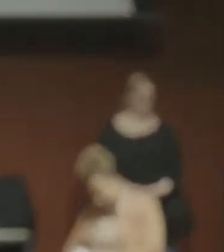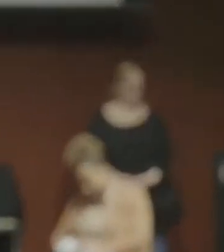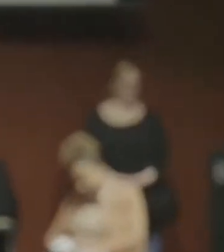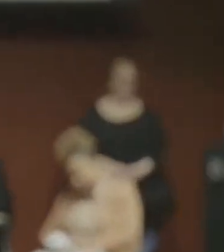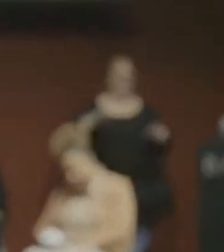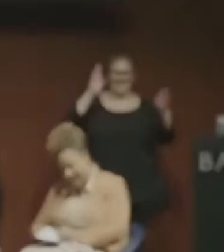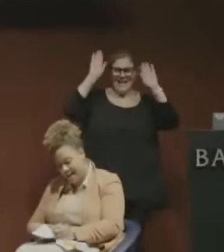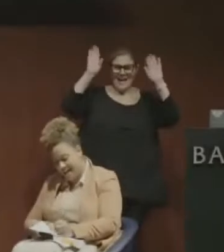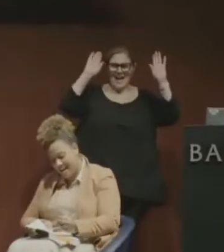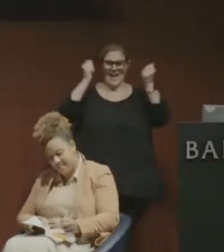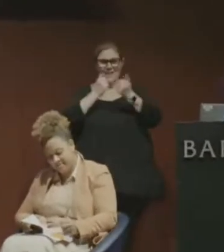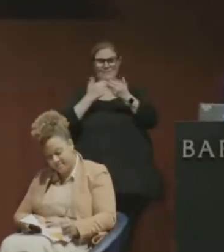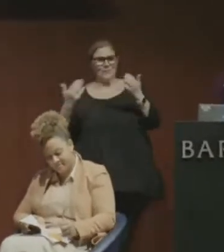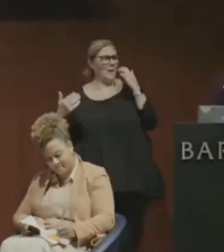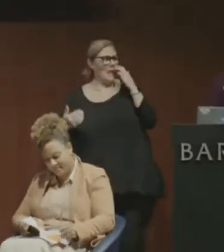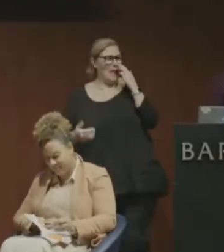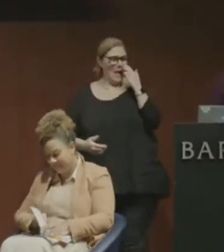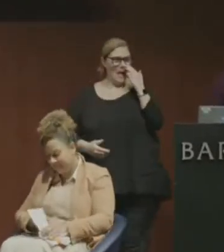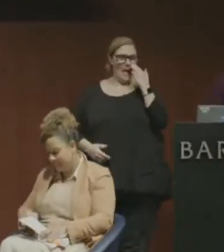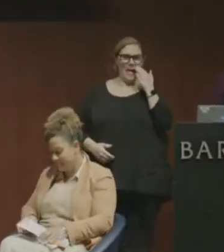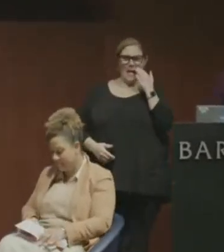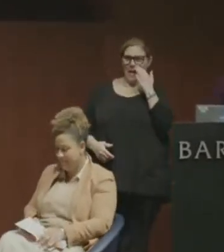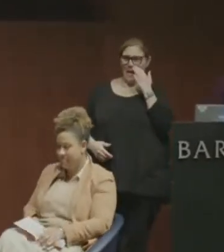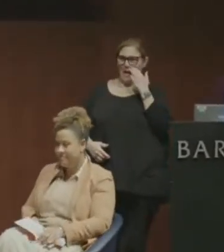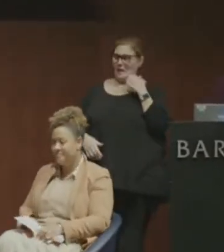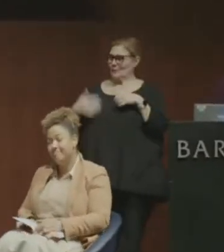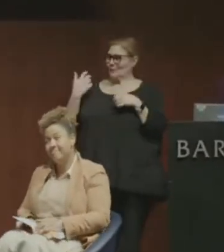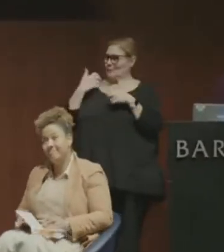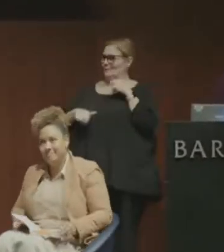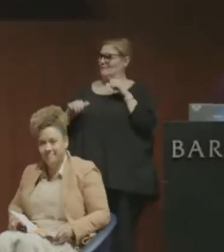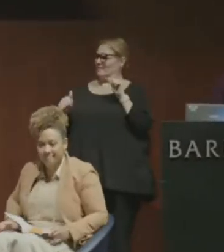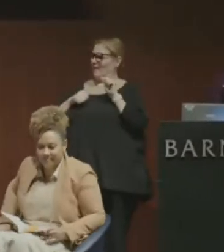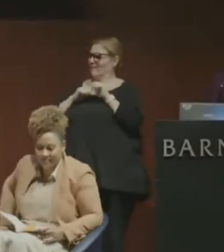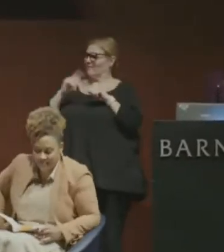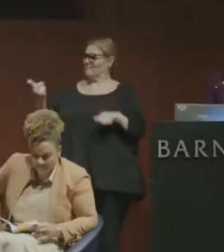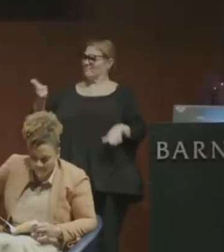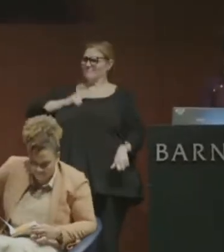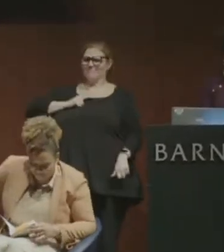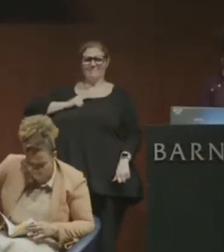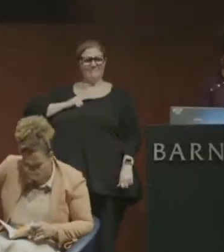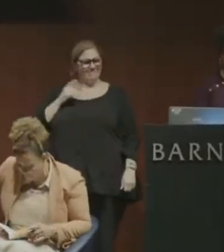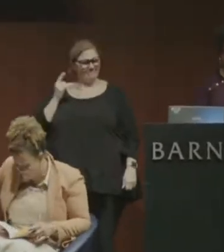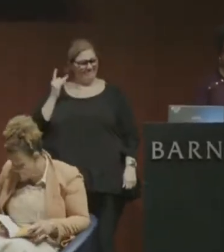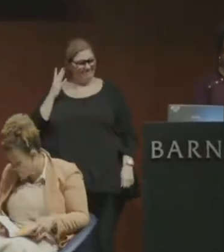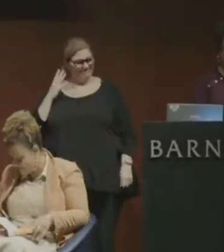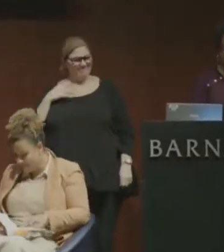Hi, everyone. Tough act to follow. I'm going to try.